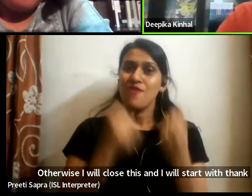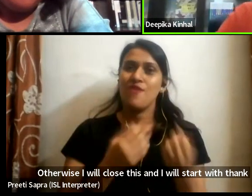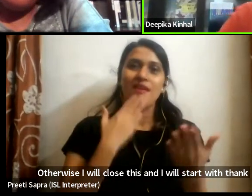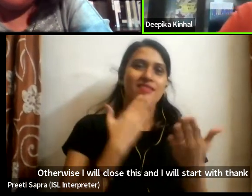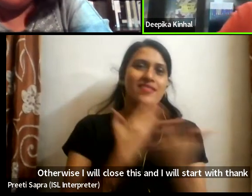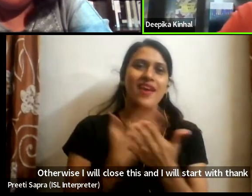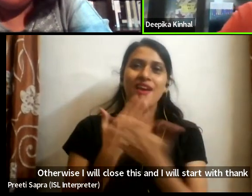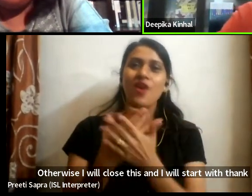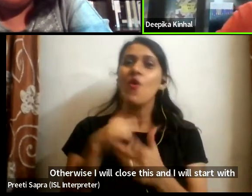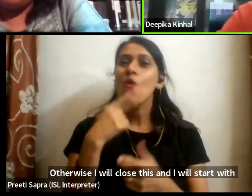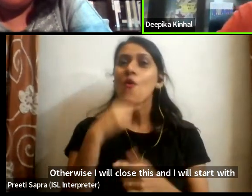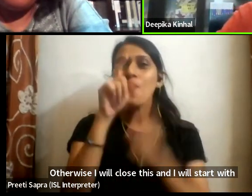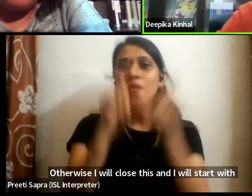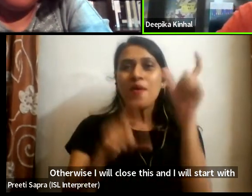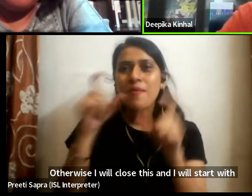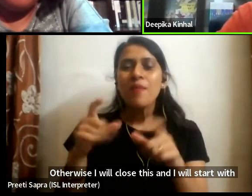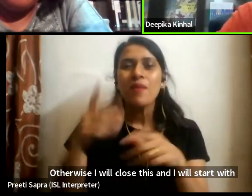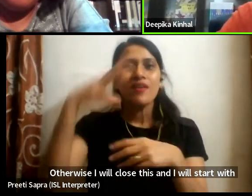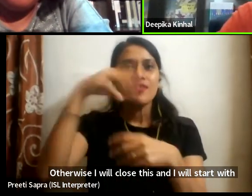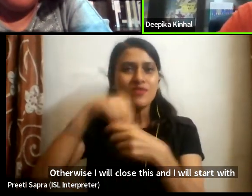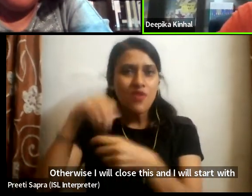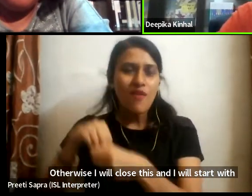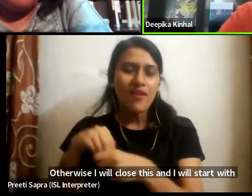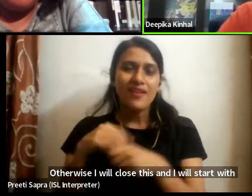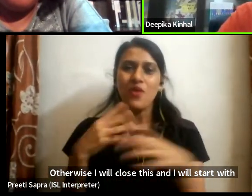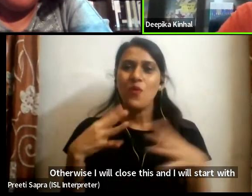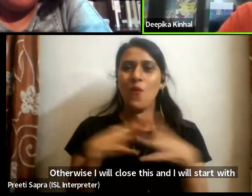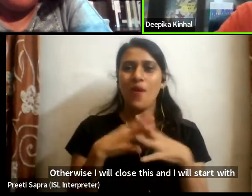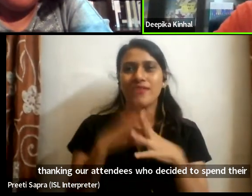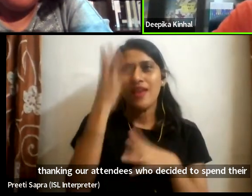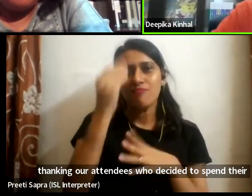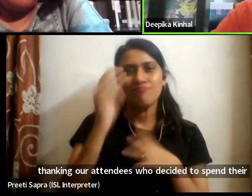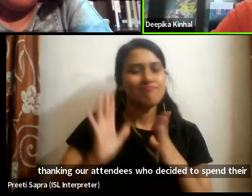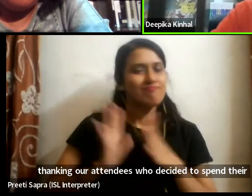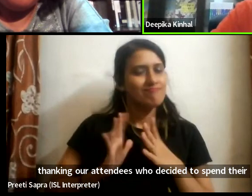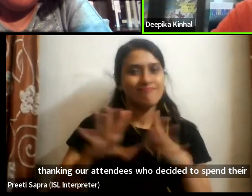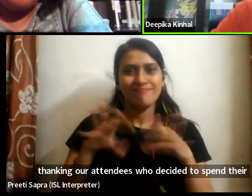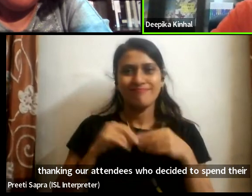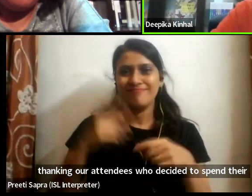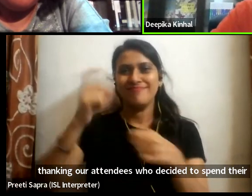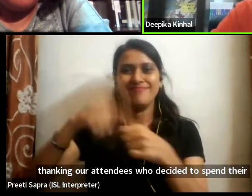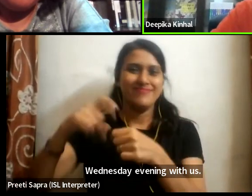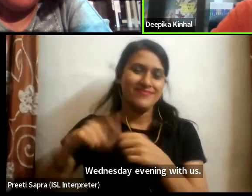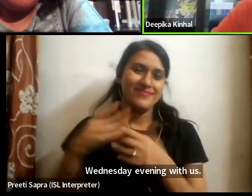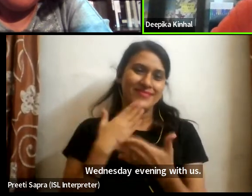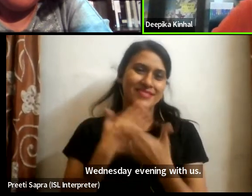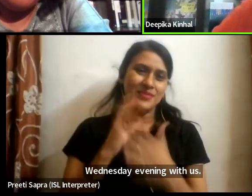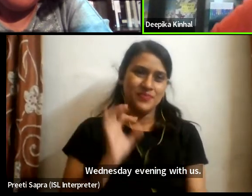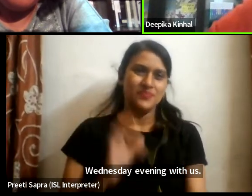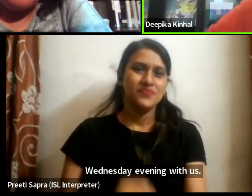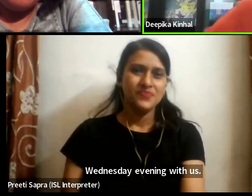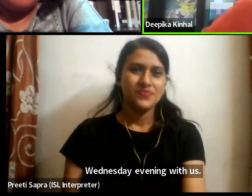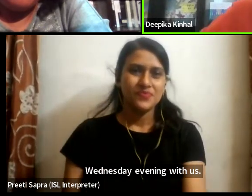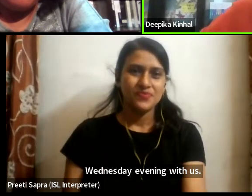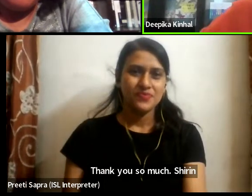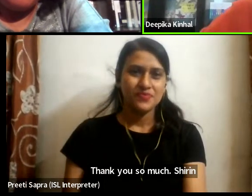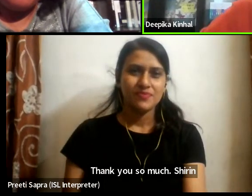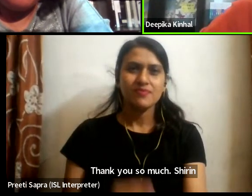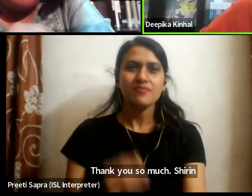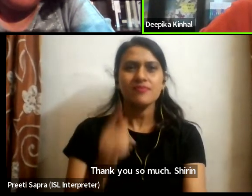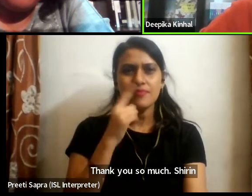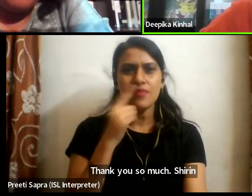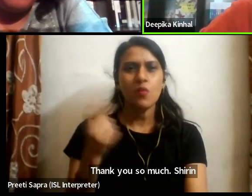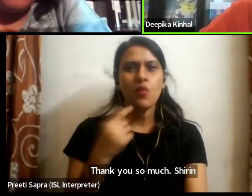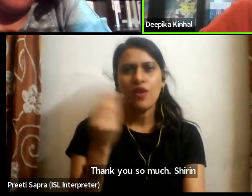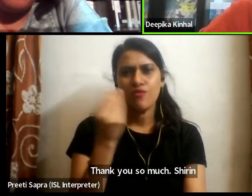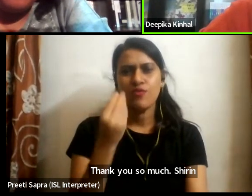who decided to spend their Wednesday evening with us. Thank you so much. Shireen tells me that there are questions